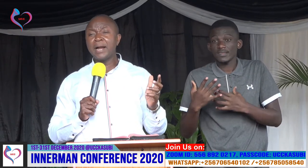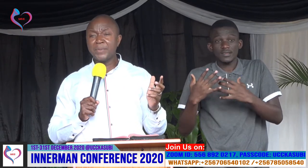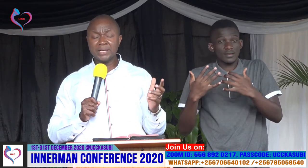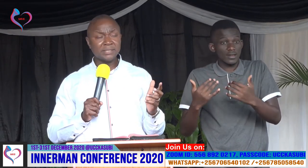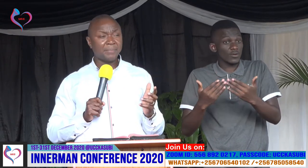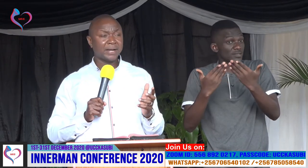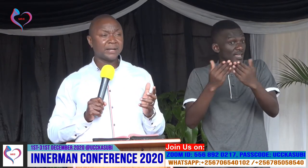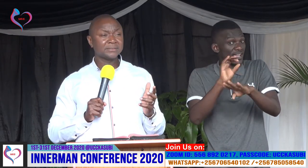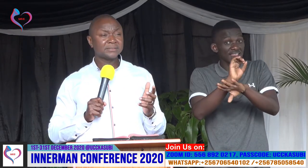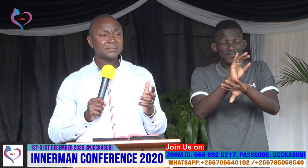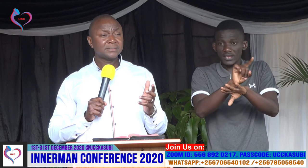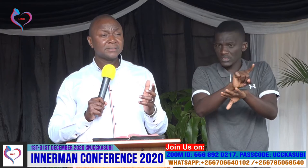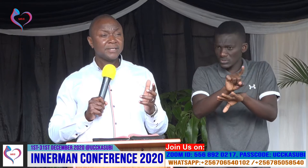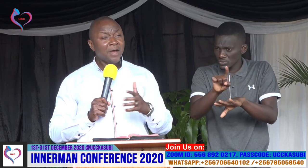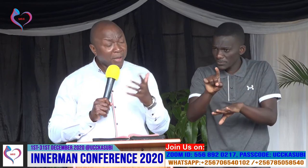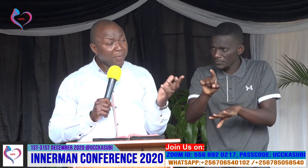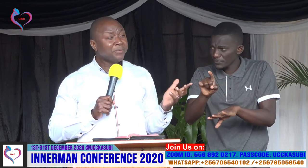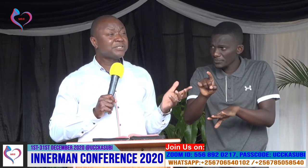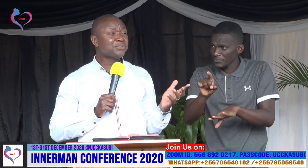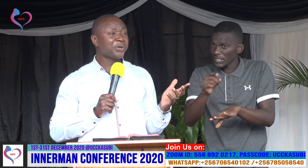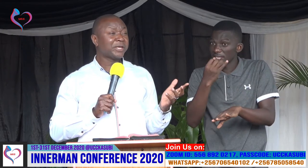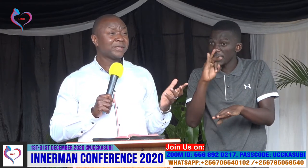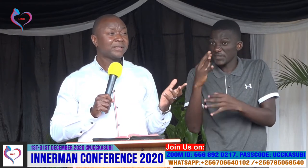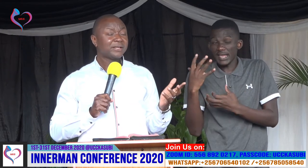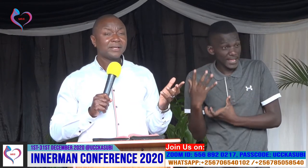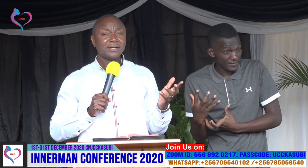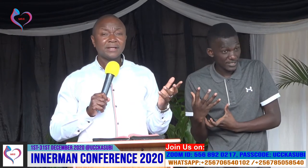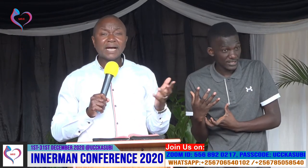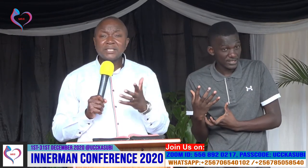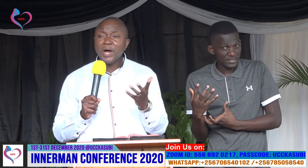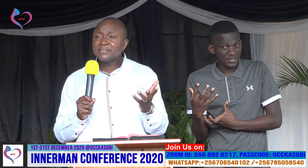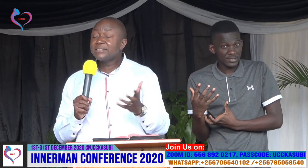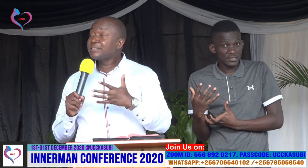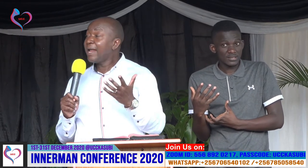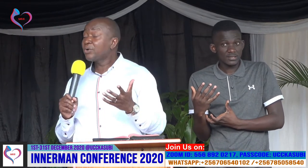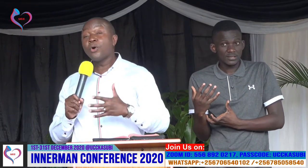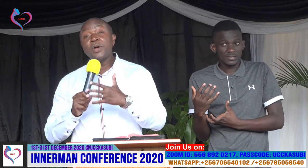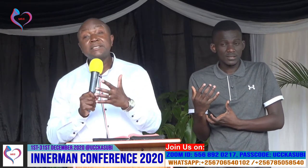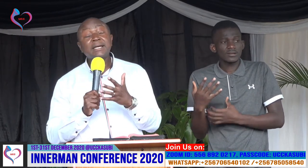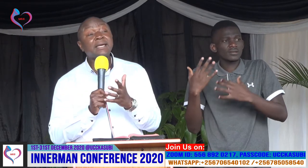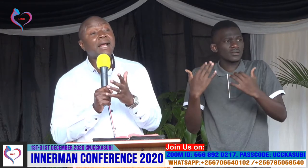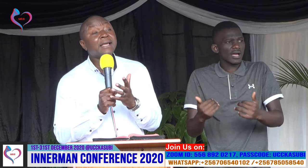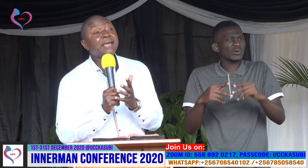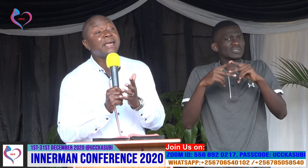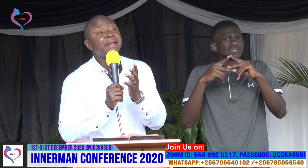then I also give you wisdom. If things are heavy, at least